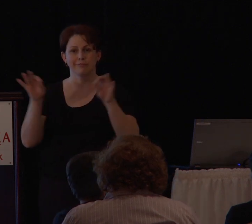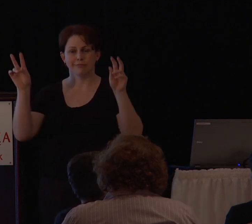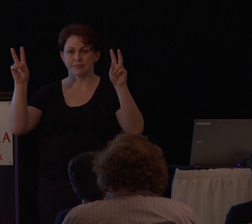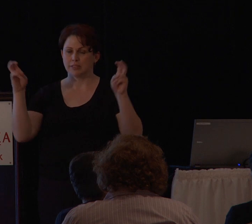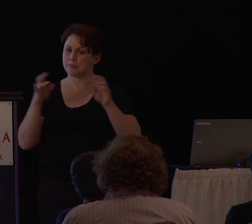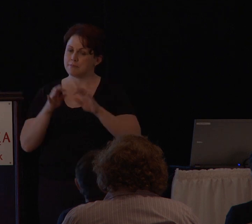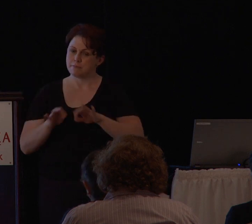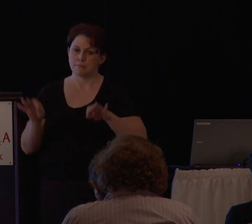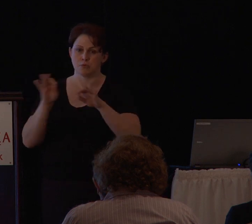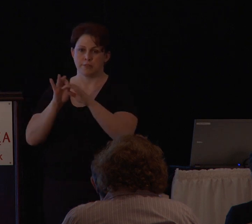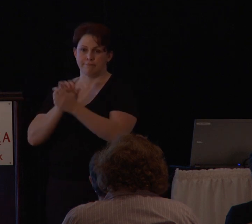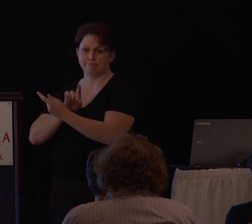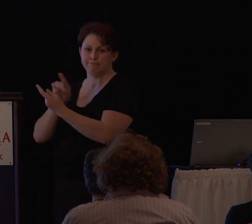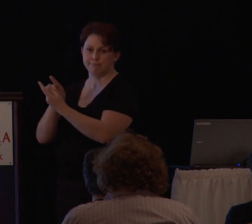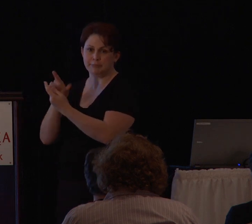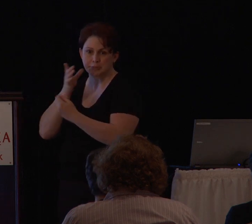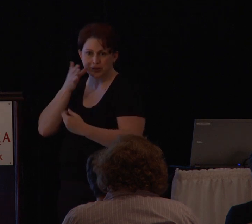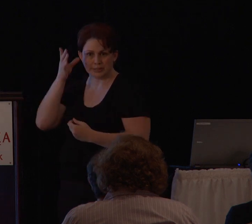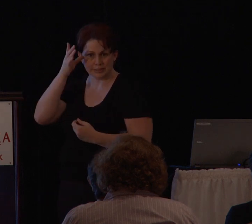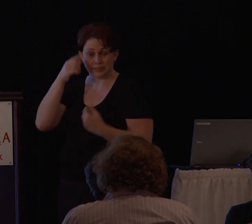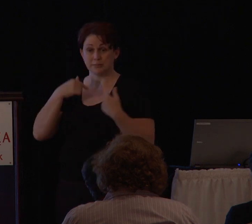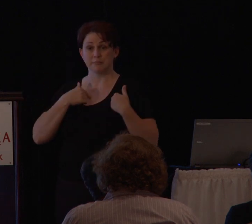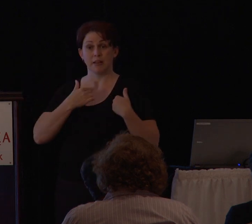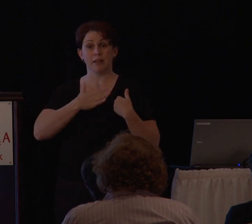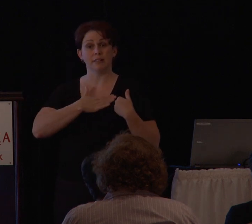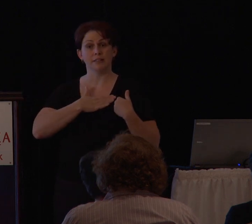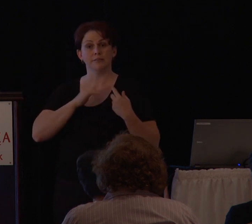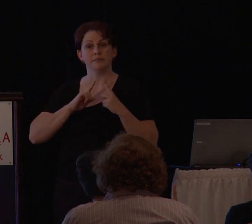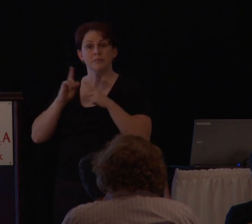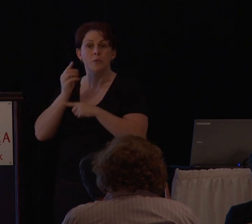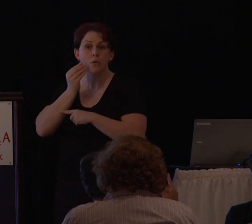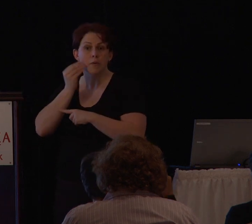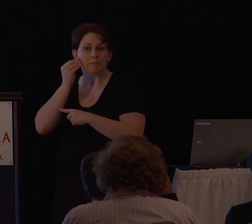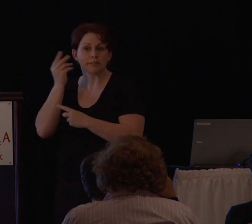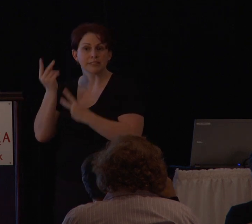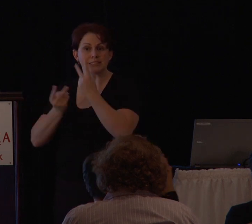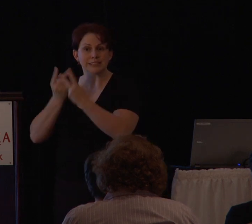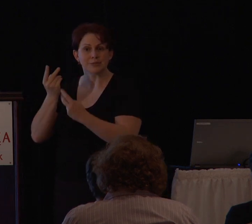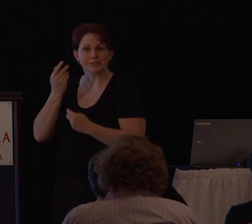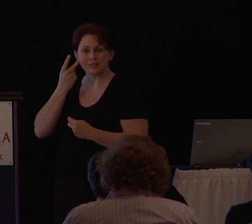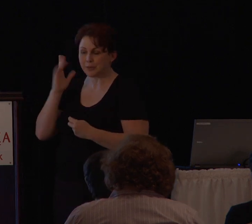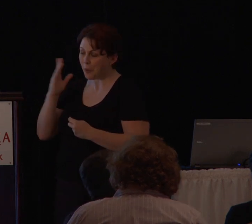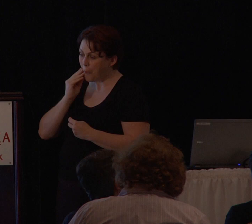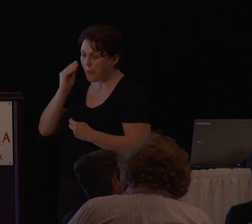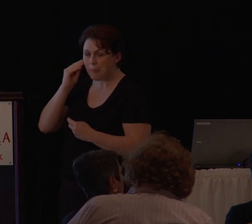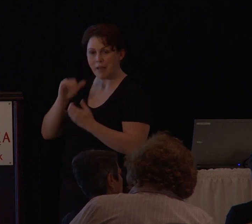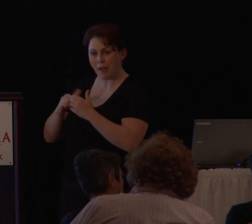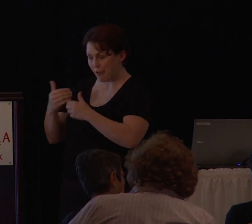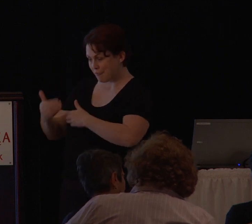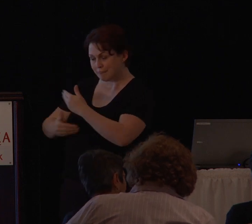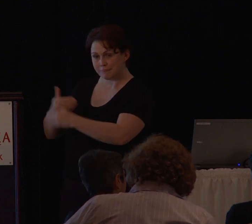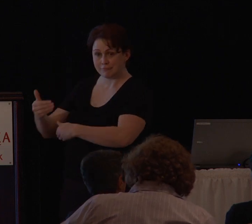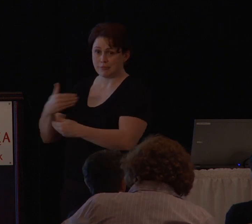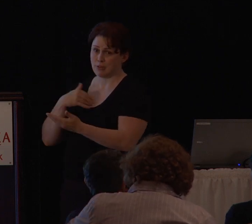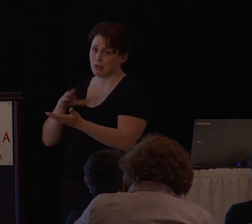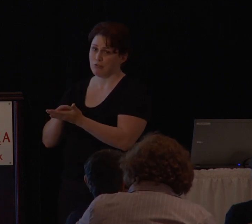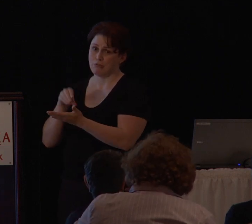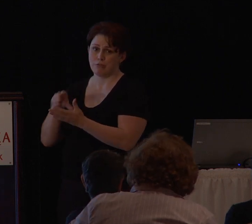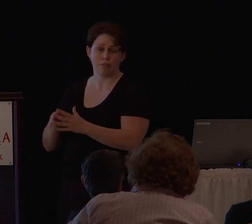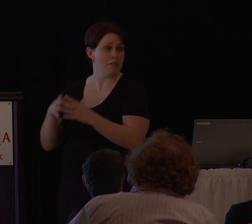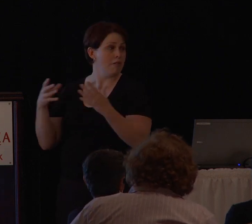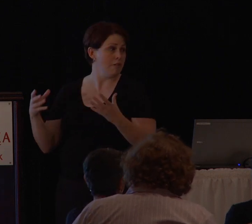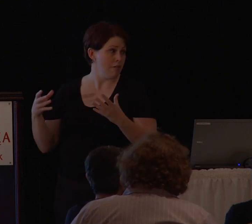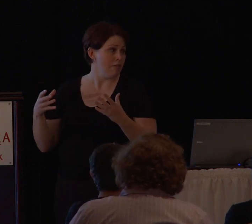with the parents. I always did home visits because I wanted to see the kid in their own environment. You can learn a lot by